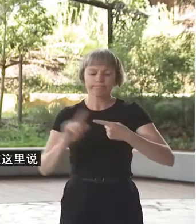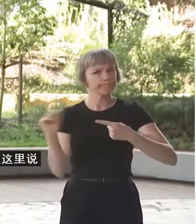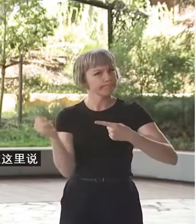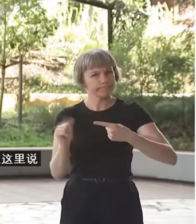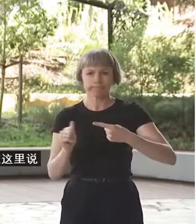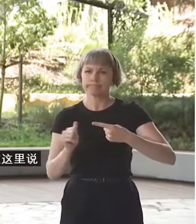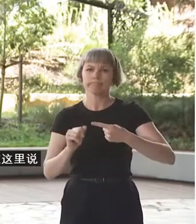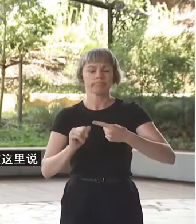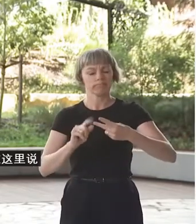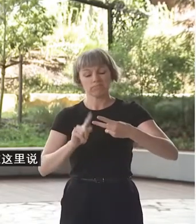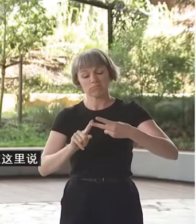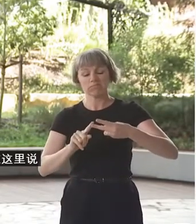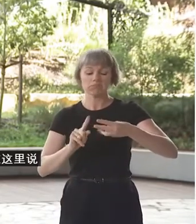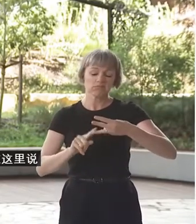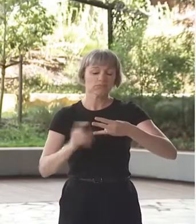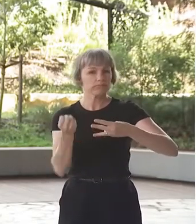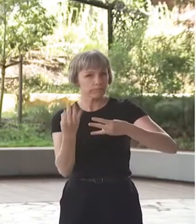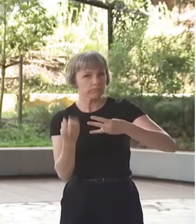stand here and say the vaccines